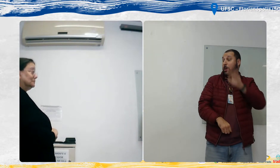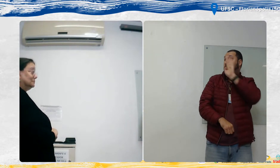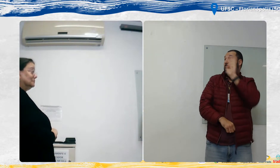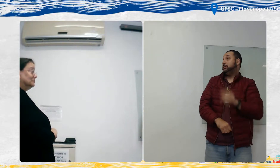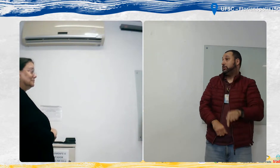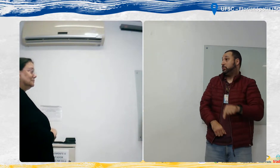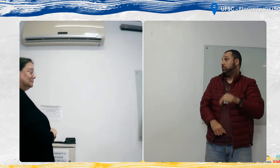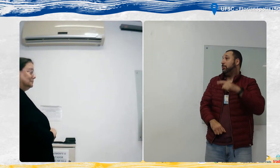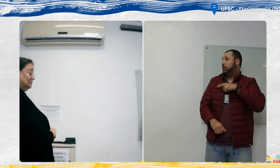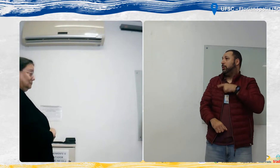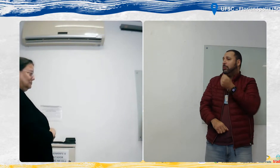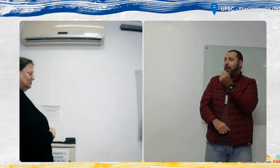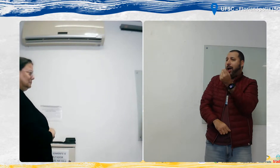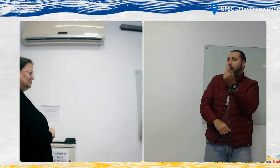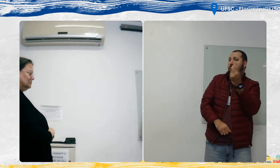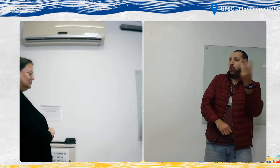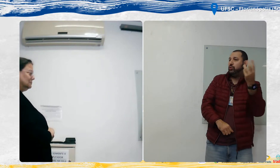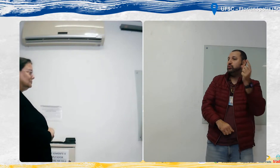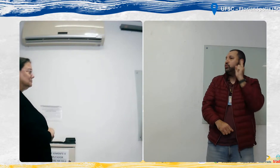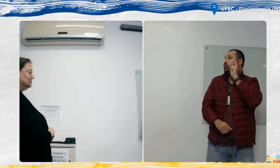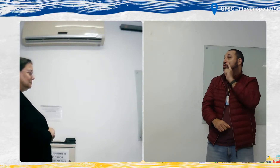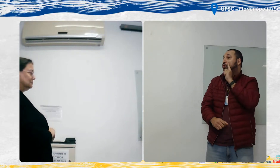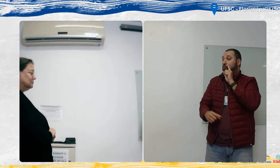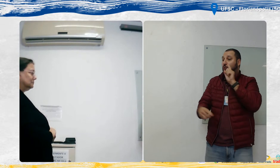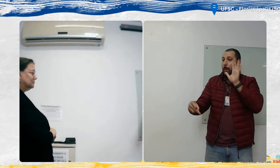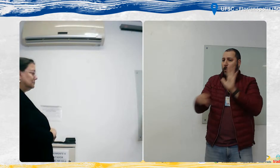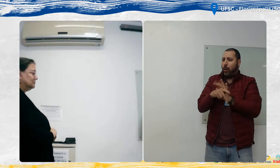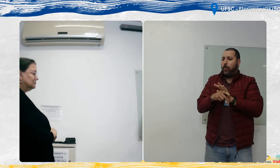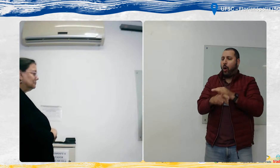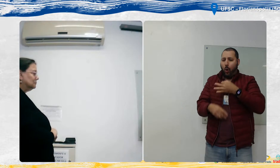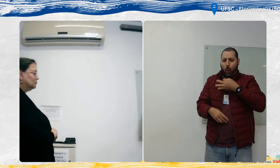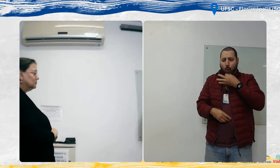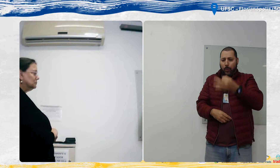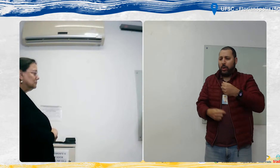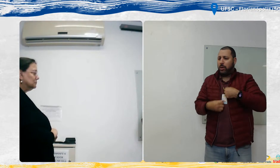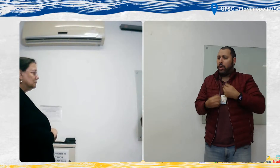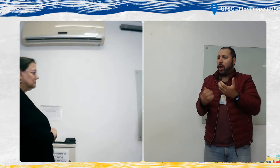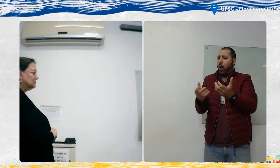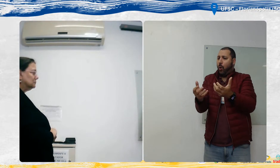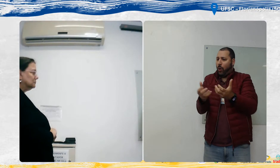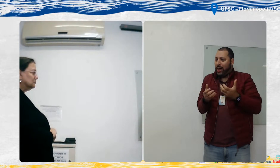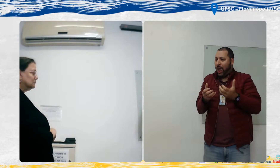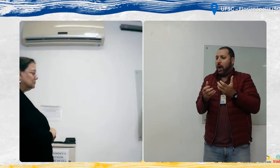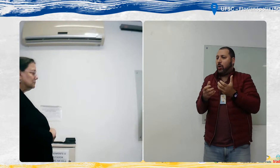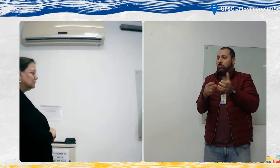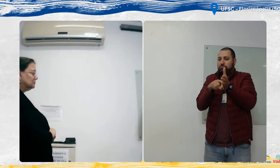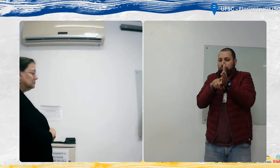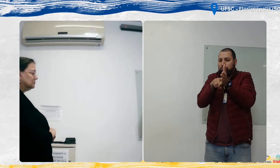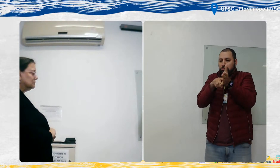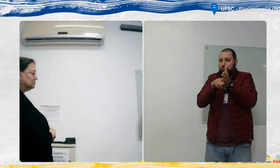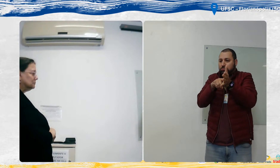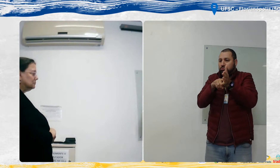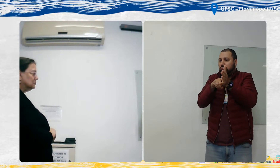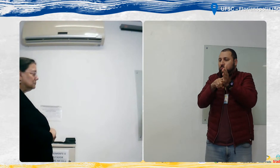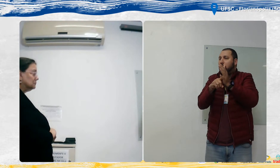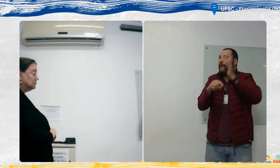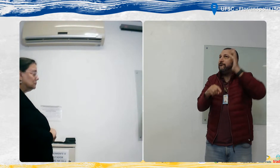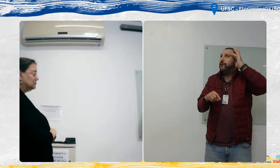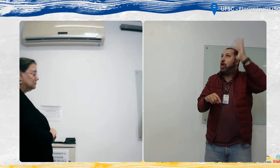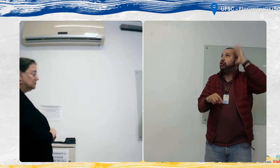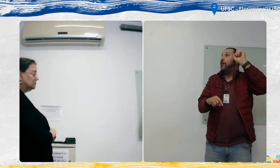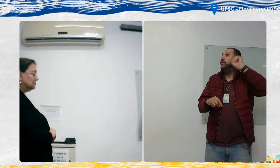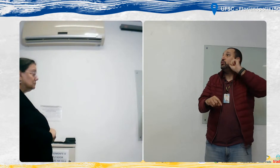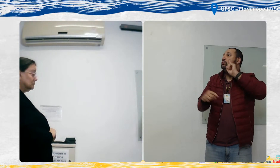overcome that? For example, here in Brazil, we have some deaf people that would like to